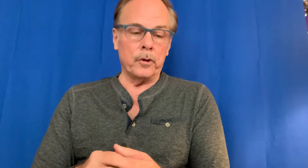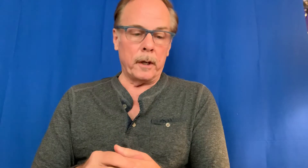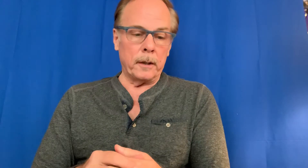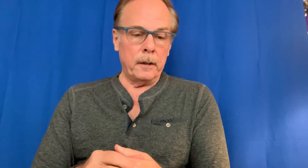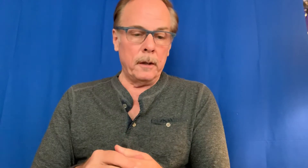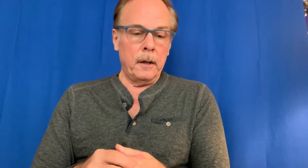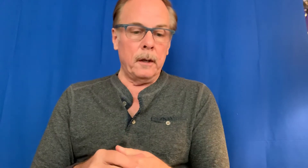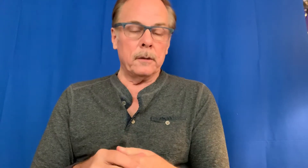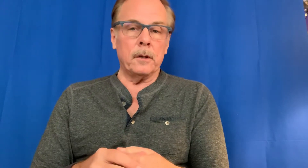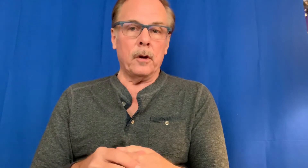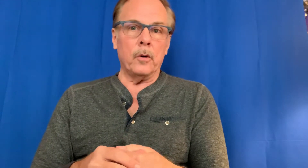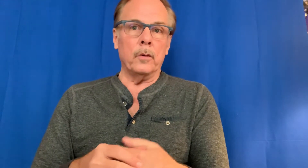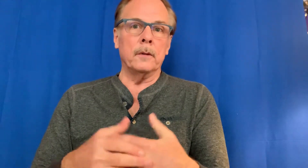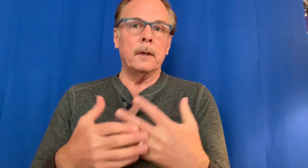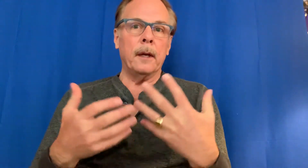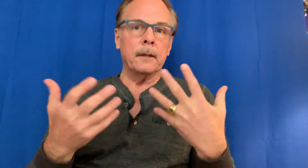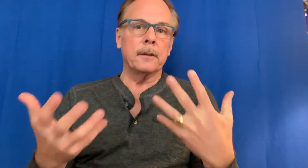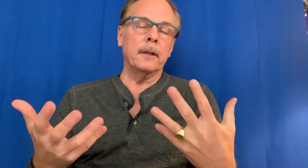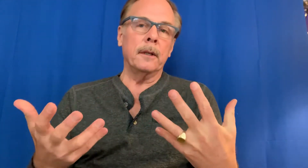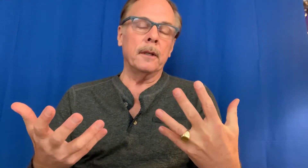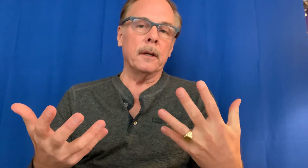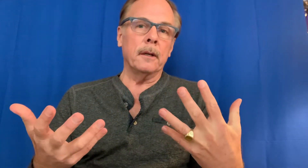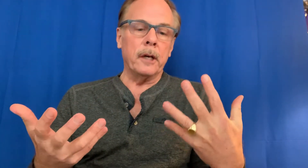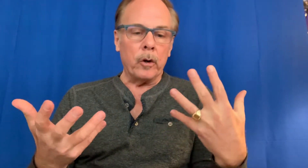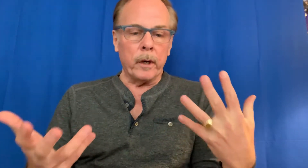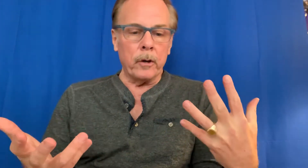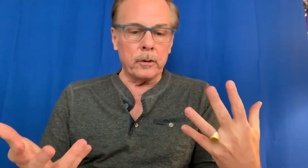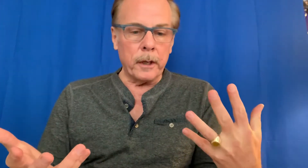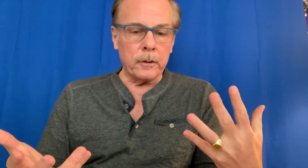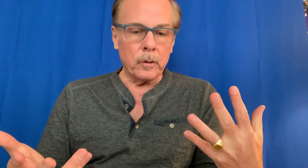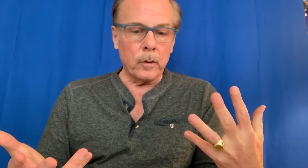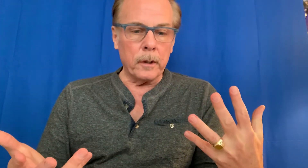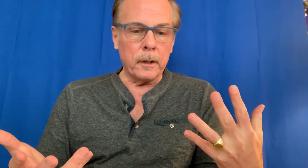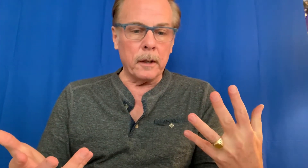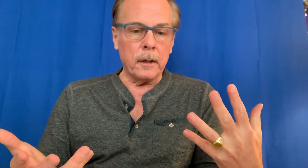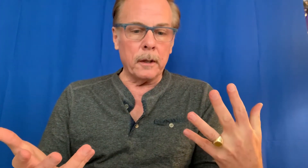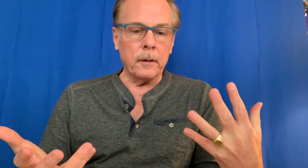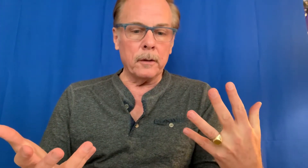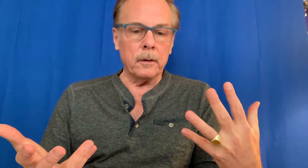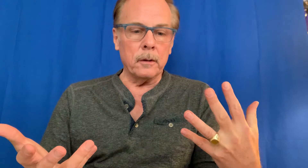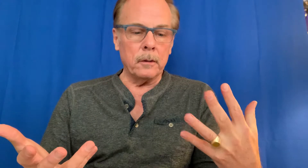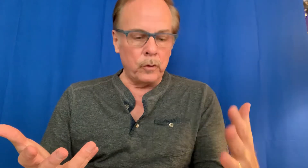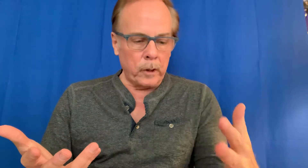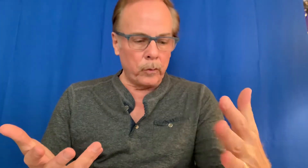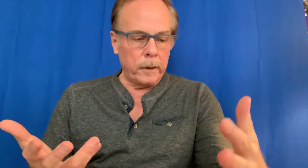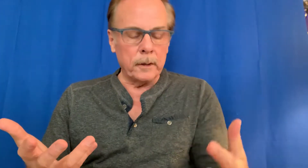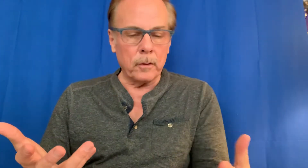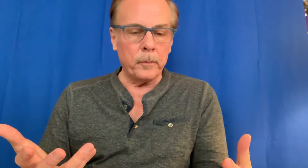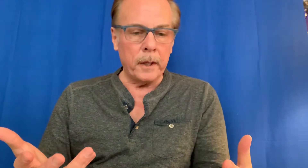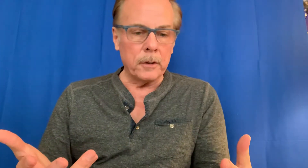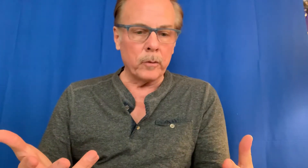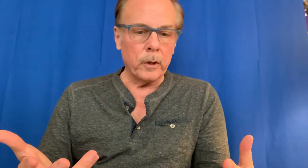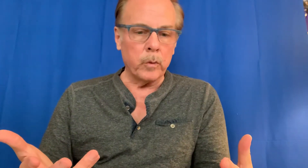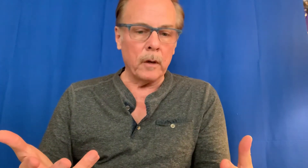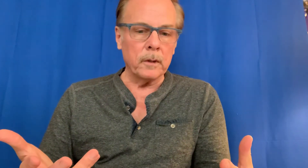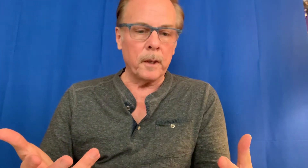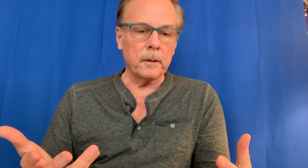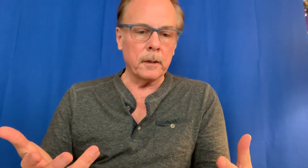lumberjack. So as the narrator takes on, you can read this on page 312, especially